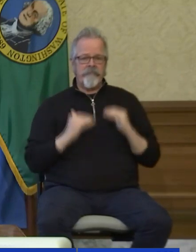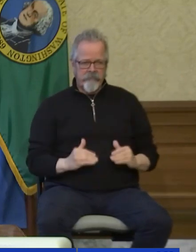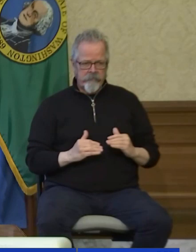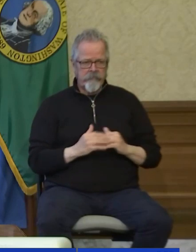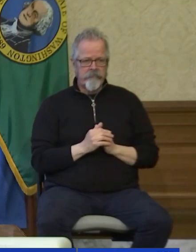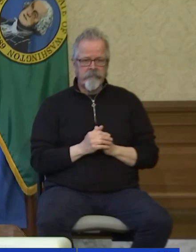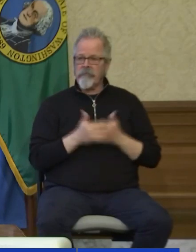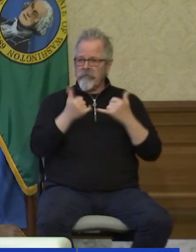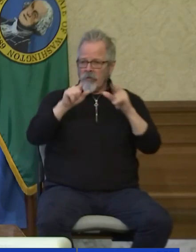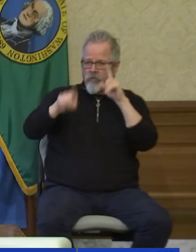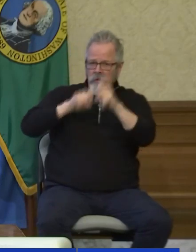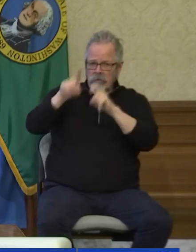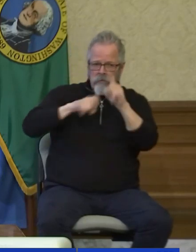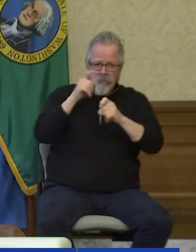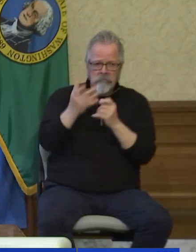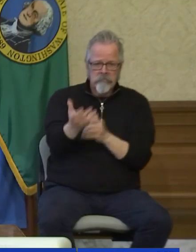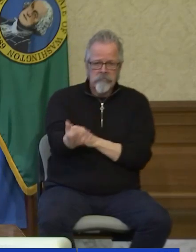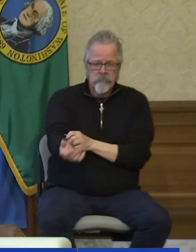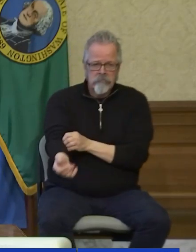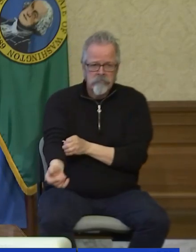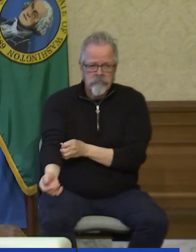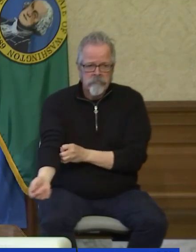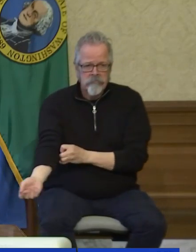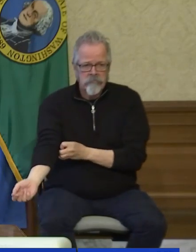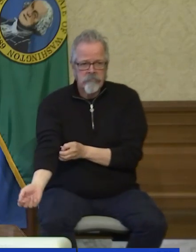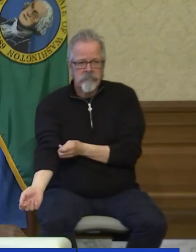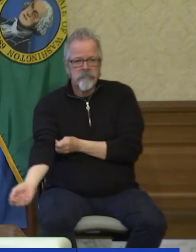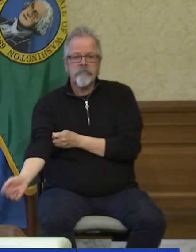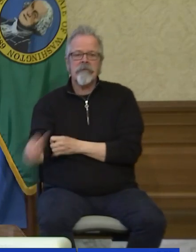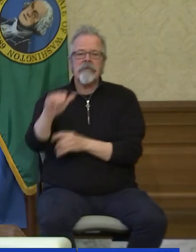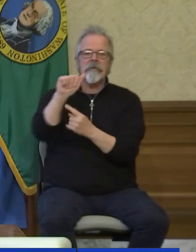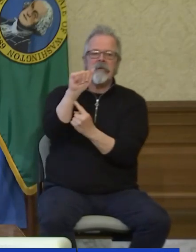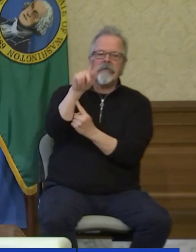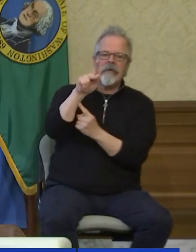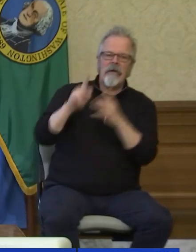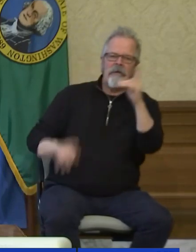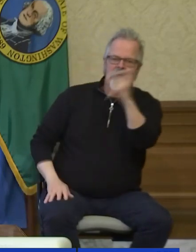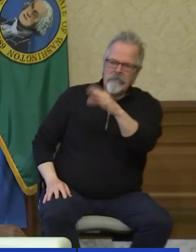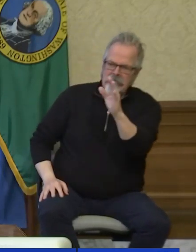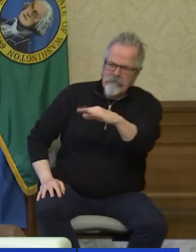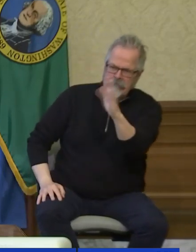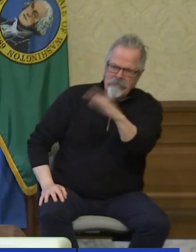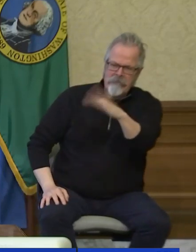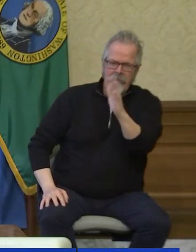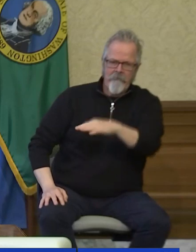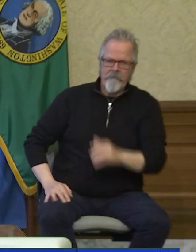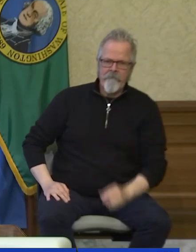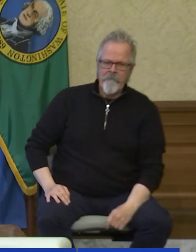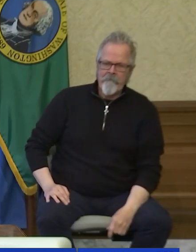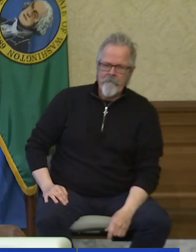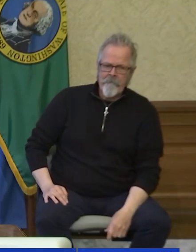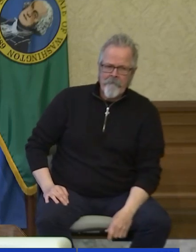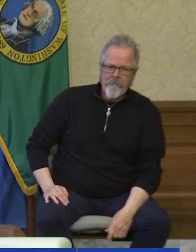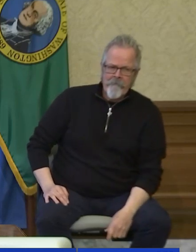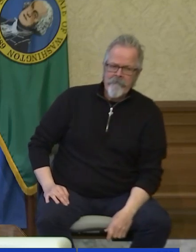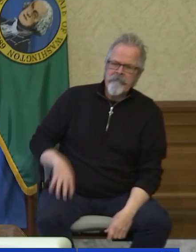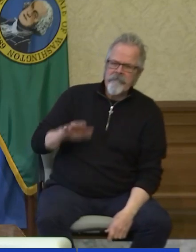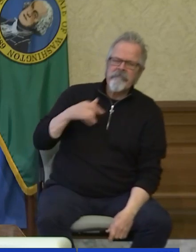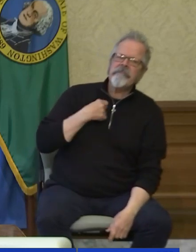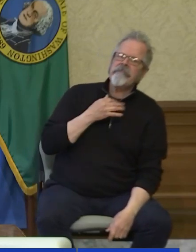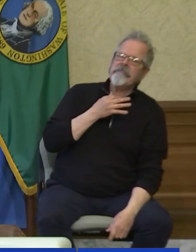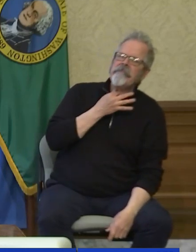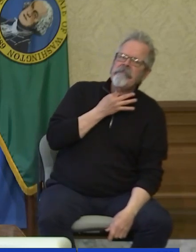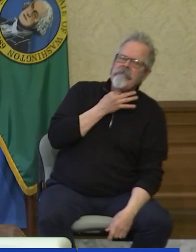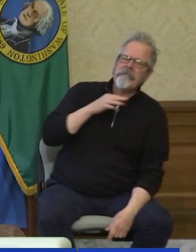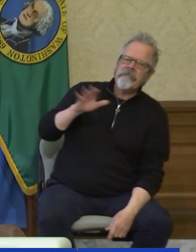needs to be done before you're comfortable for us to move into this phase? And then as it relates to the